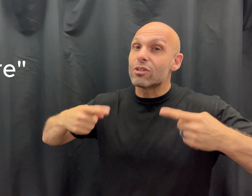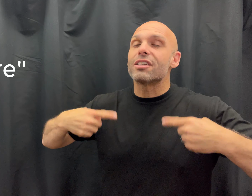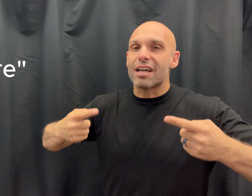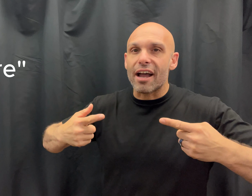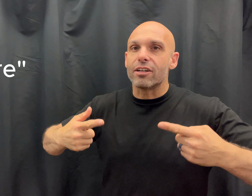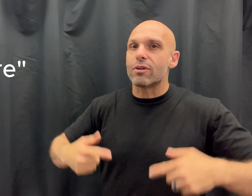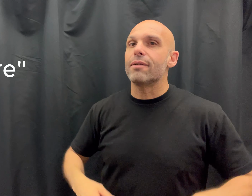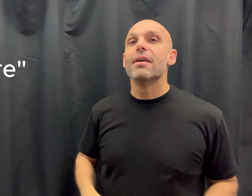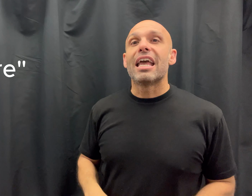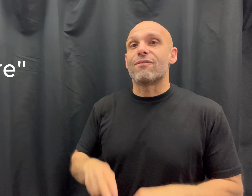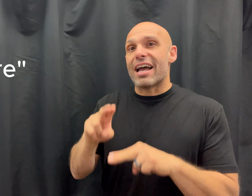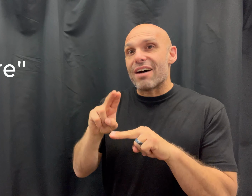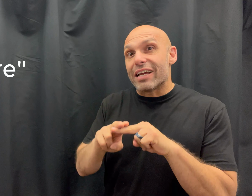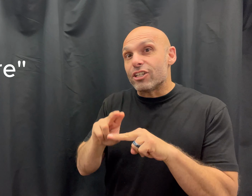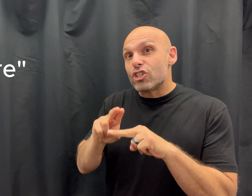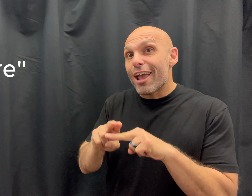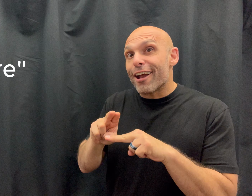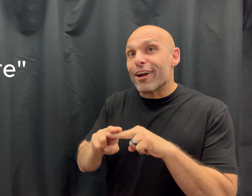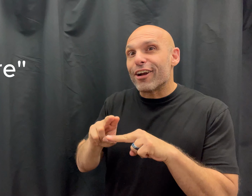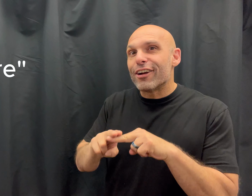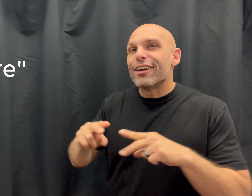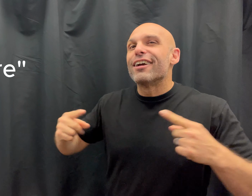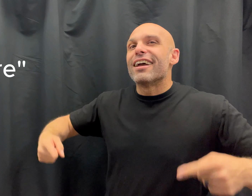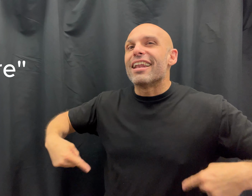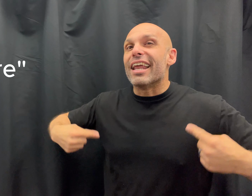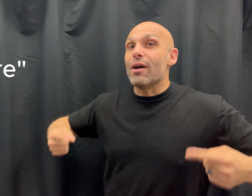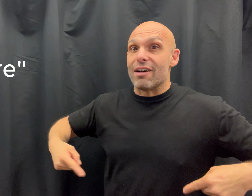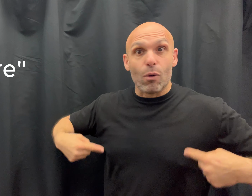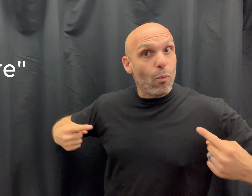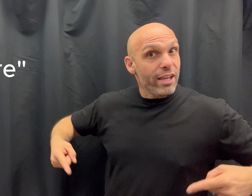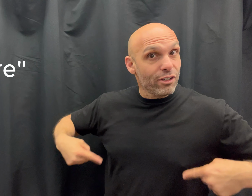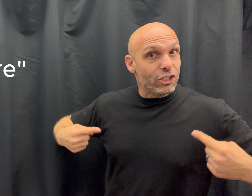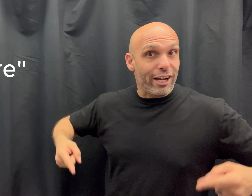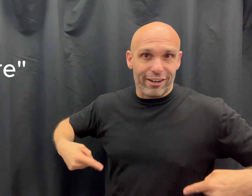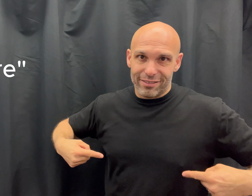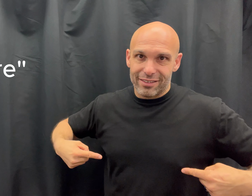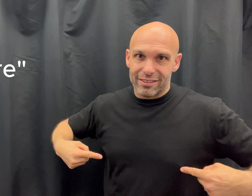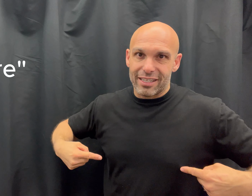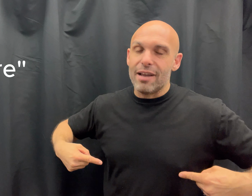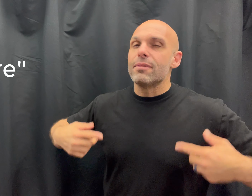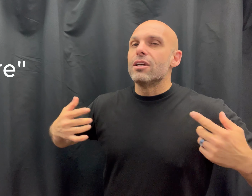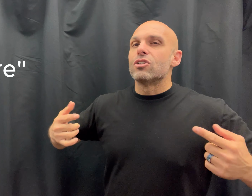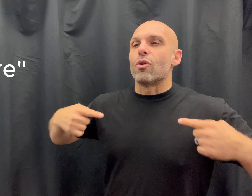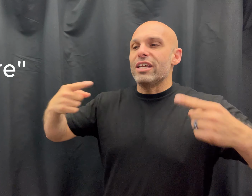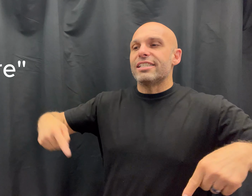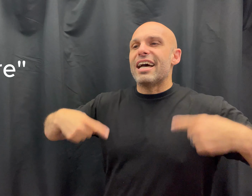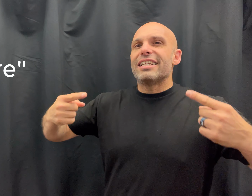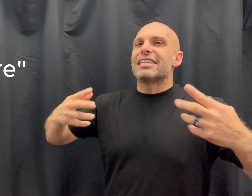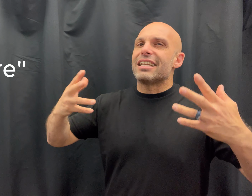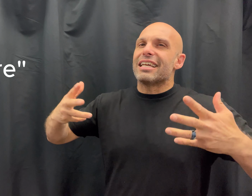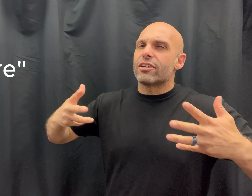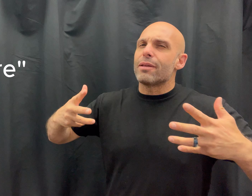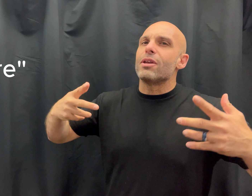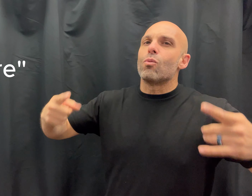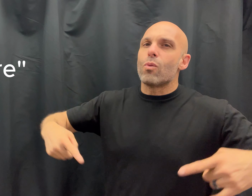tires, right? If I have a chair, now I have a wheelchair, okay? So this sign doesn't necessarily mean